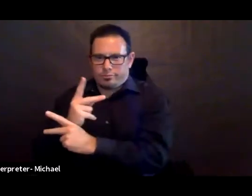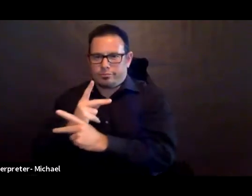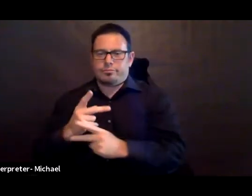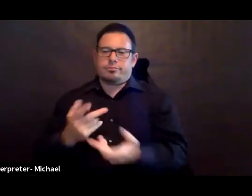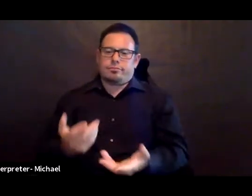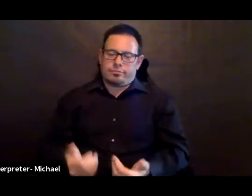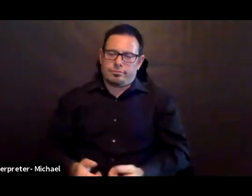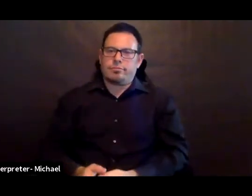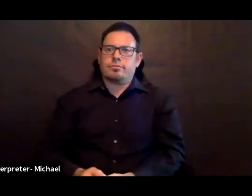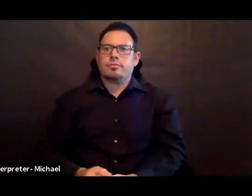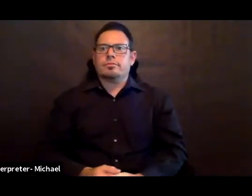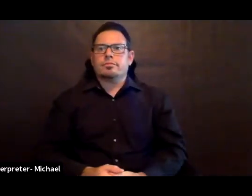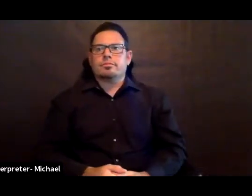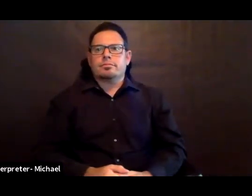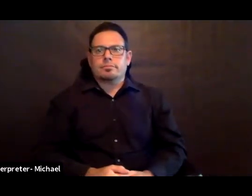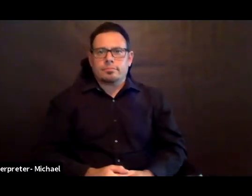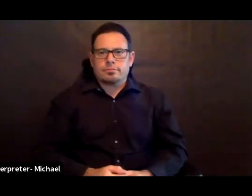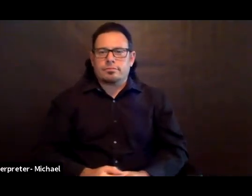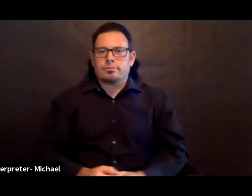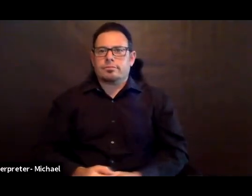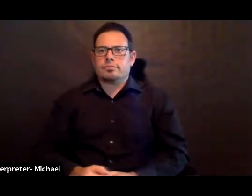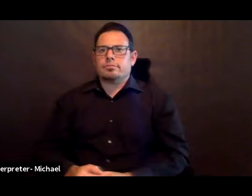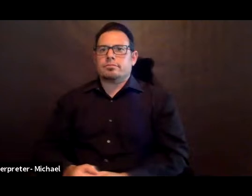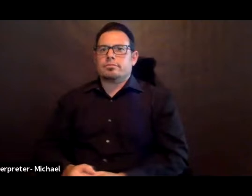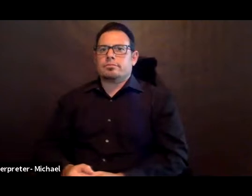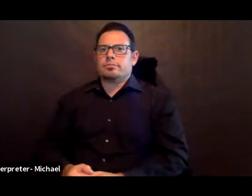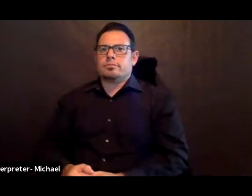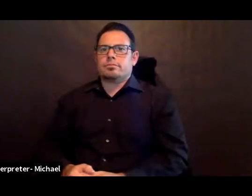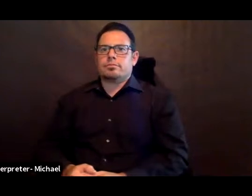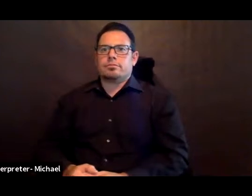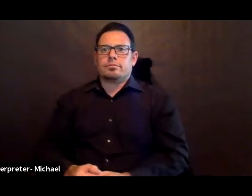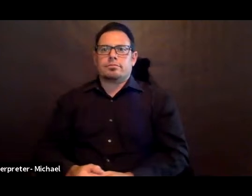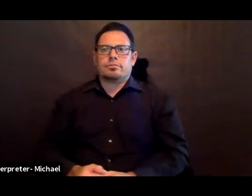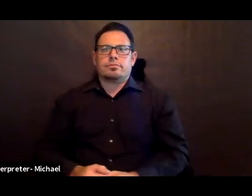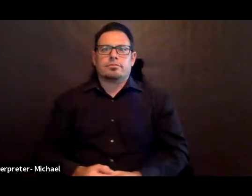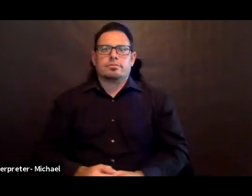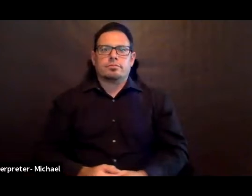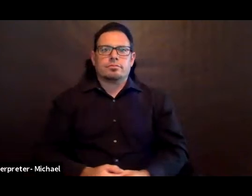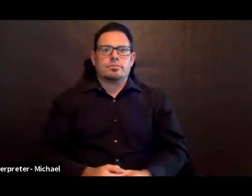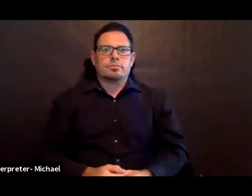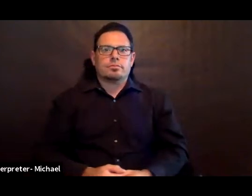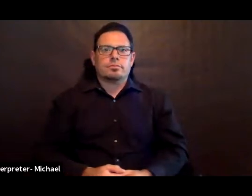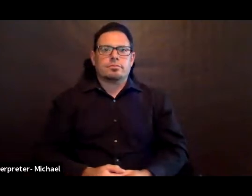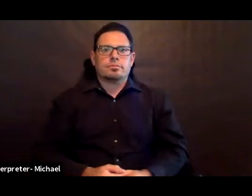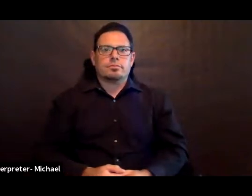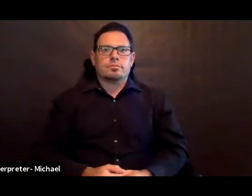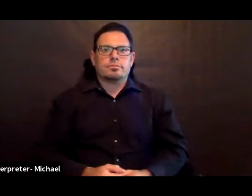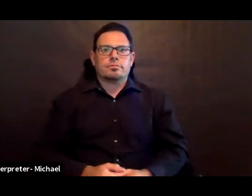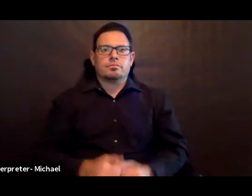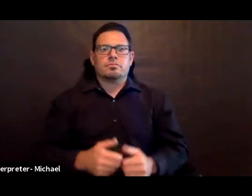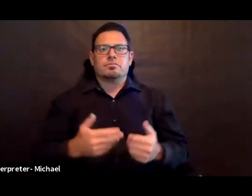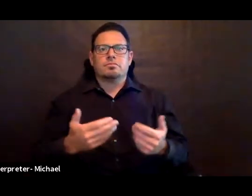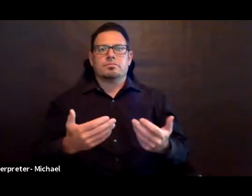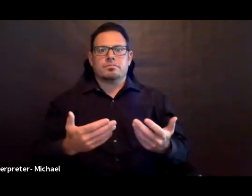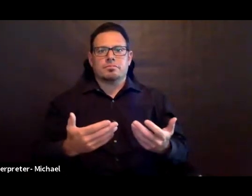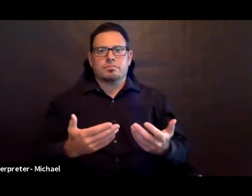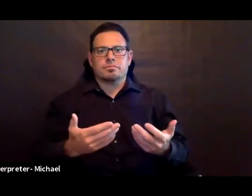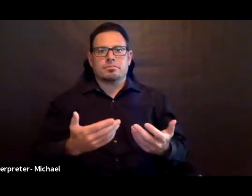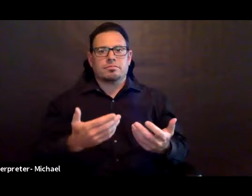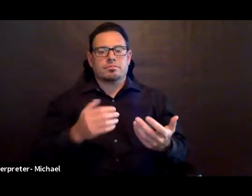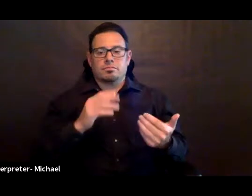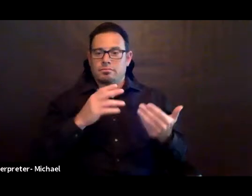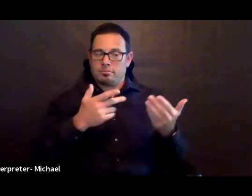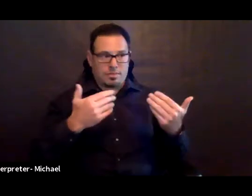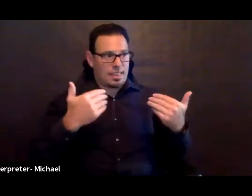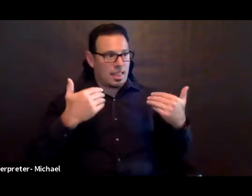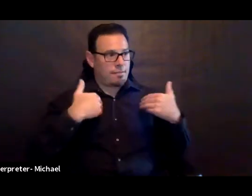factor that might be prevalent in one race over another? Yes, absolutely. When we look at